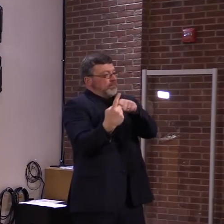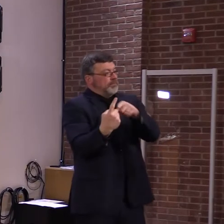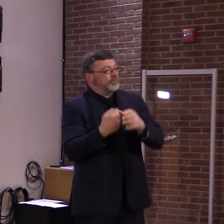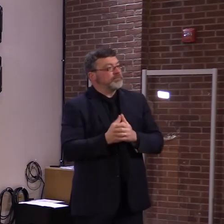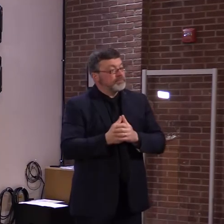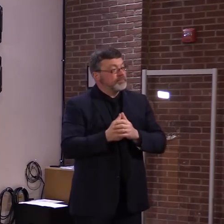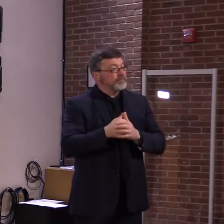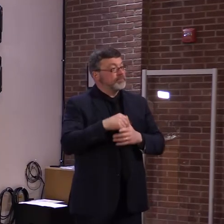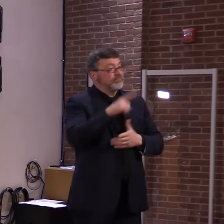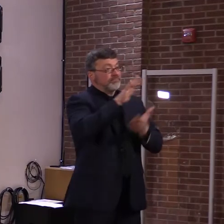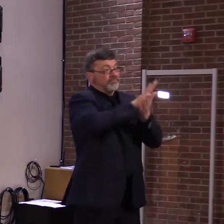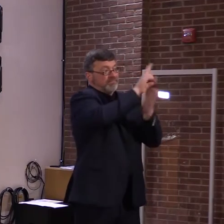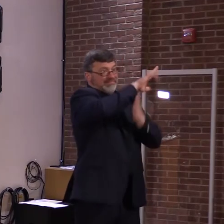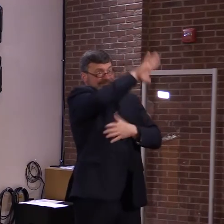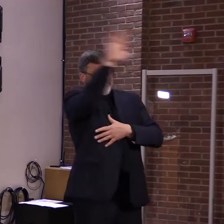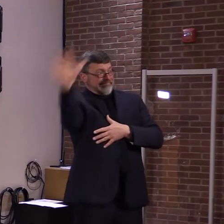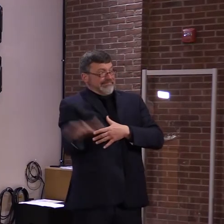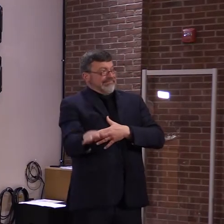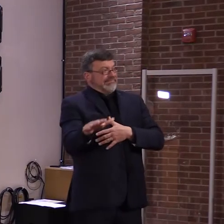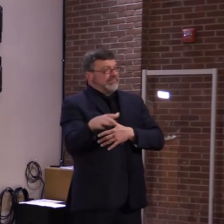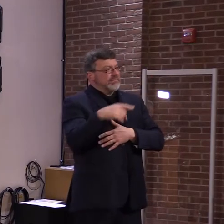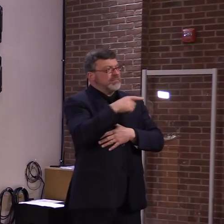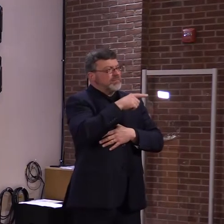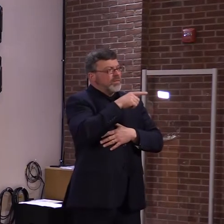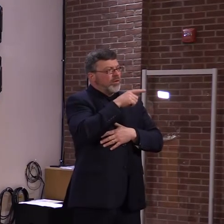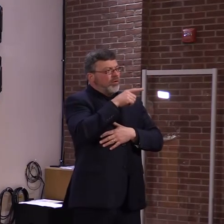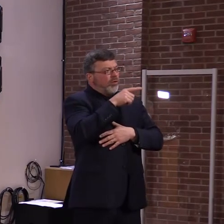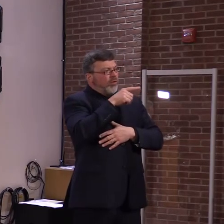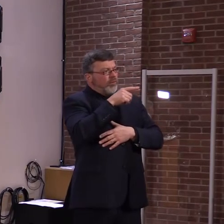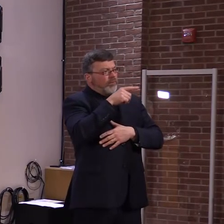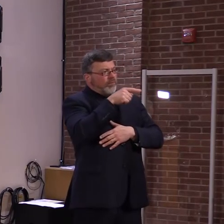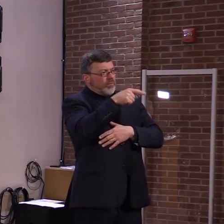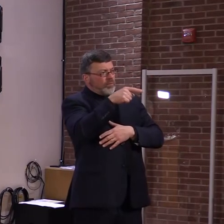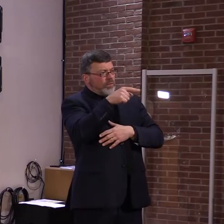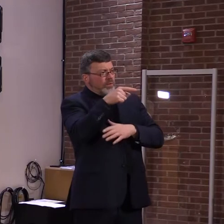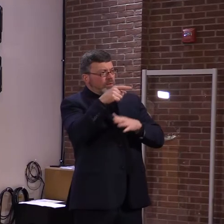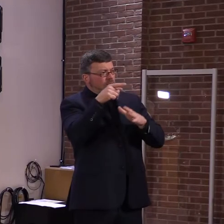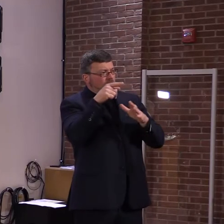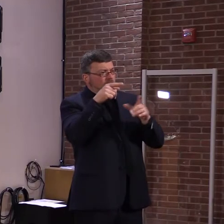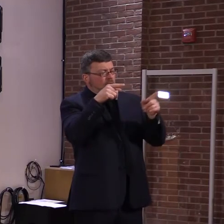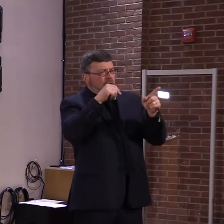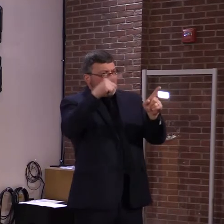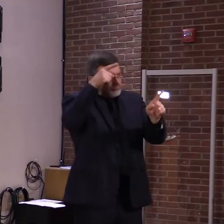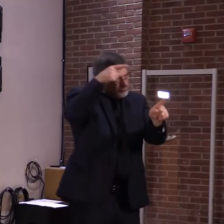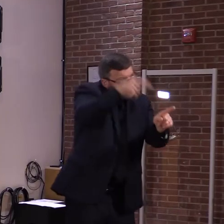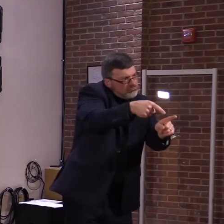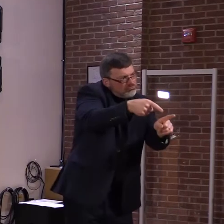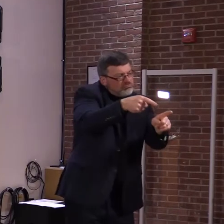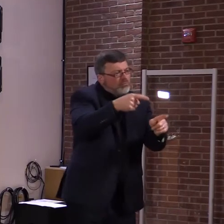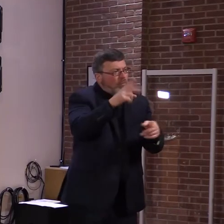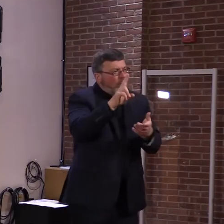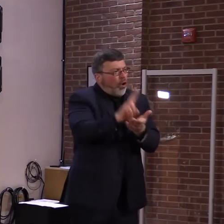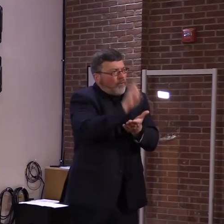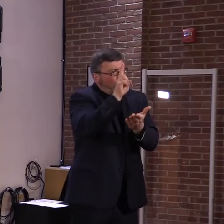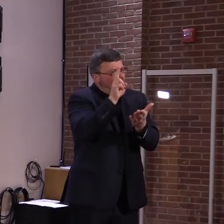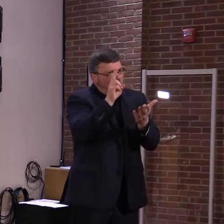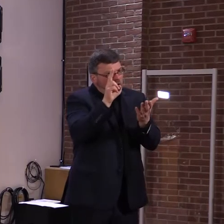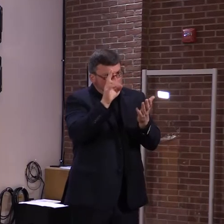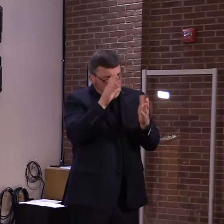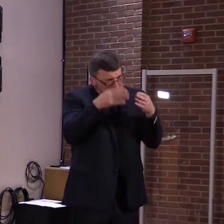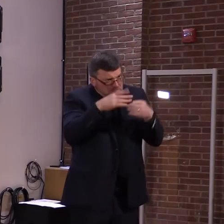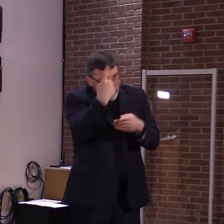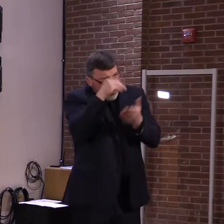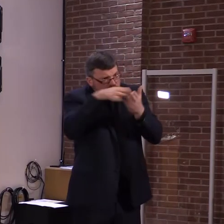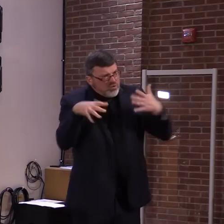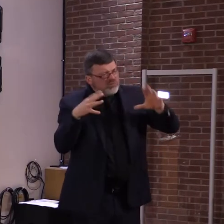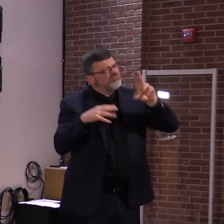exclusively university clinics. The community members are welcome to those clinics. So I would encourage anybody